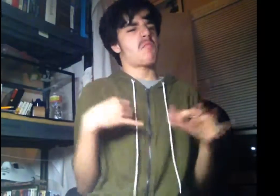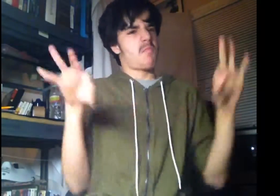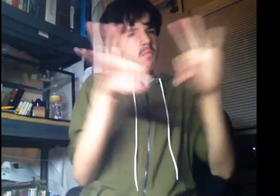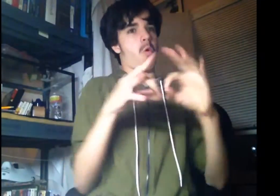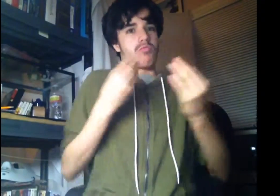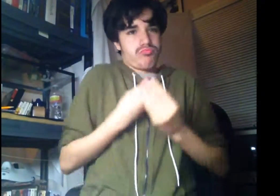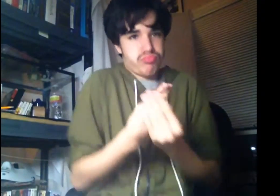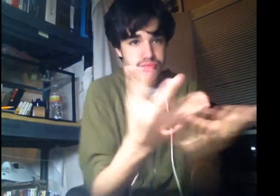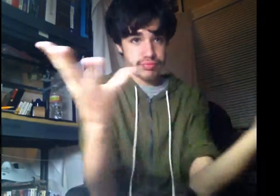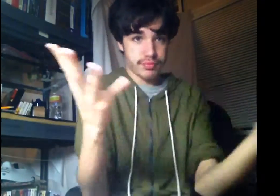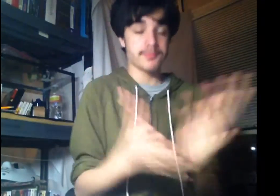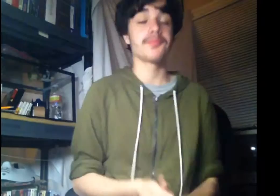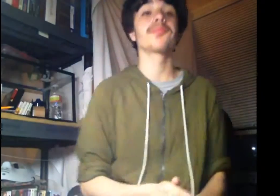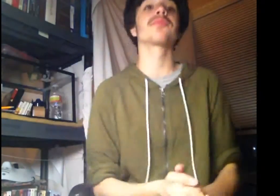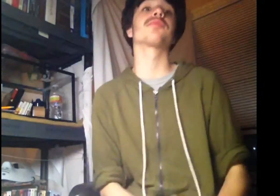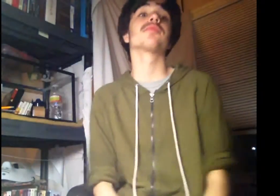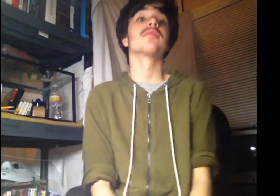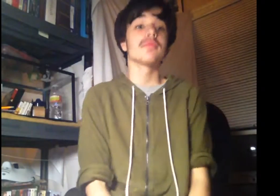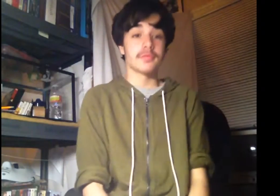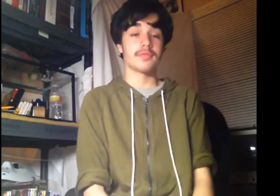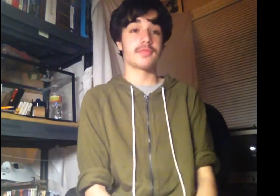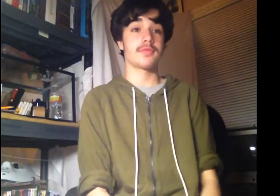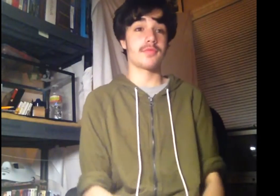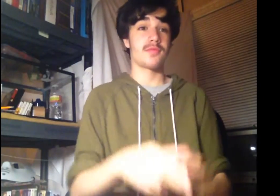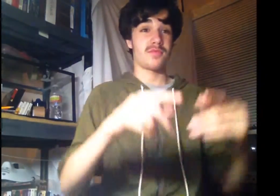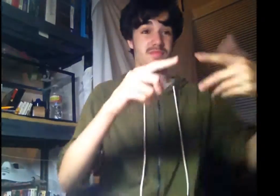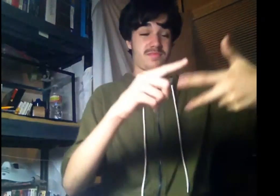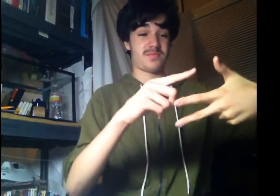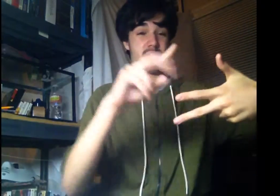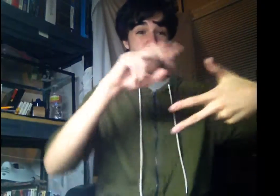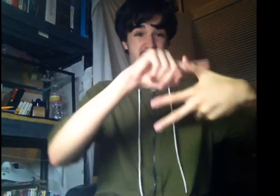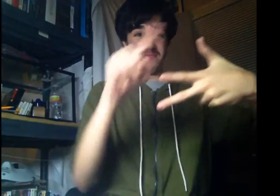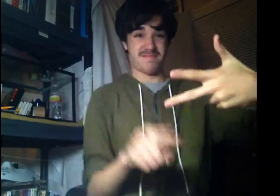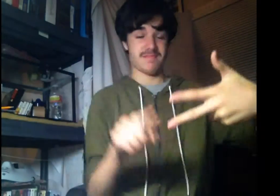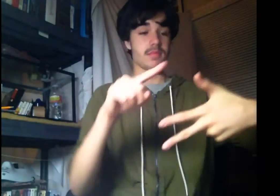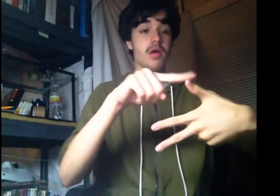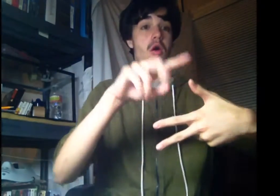John, Jason, oh my love, thank you very much. Thank you.